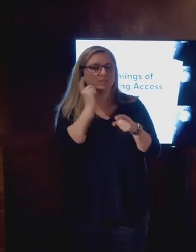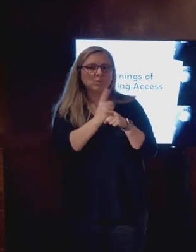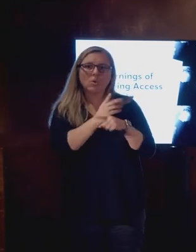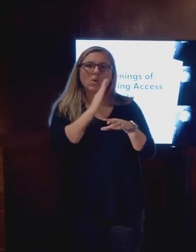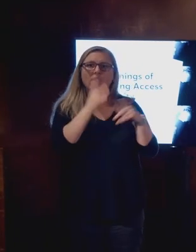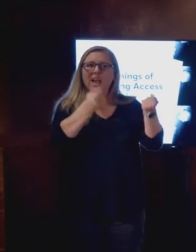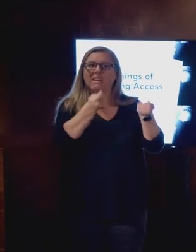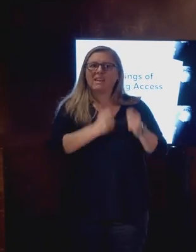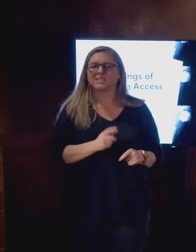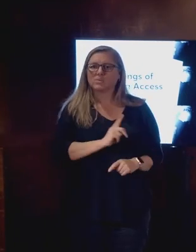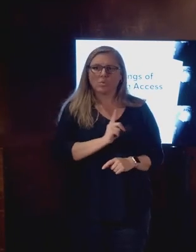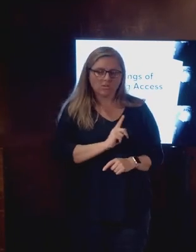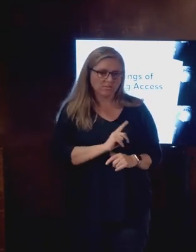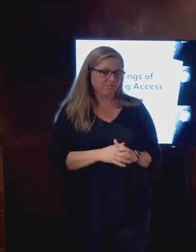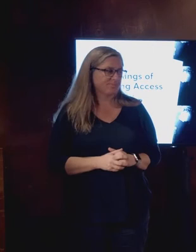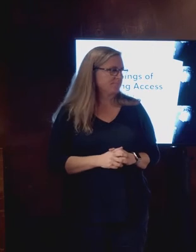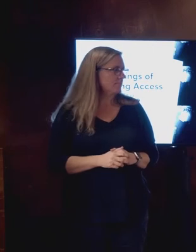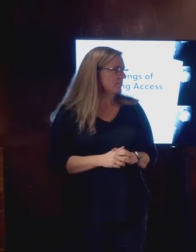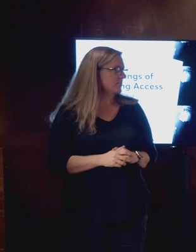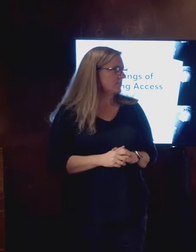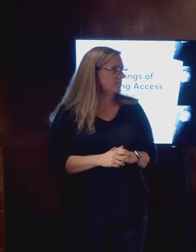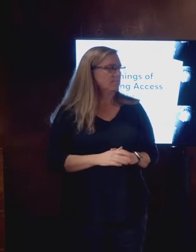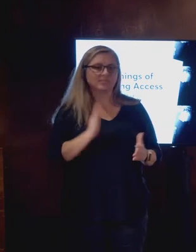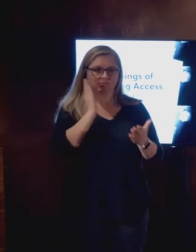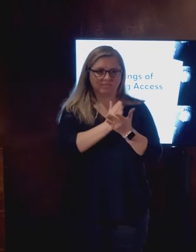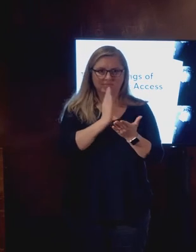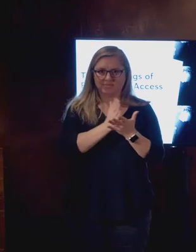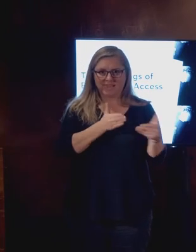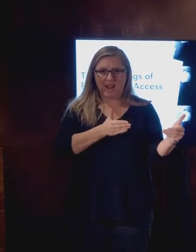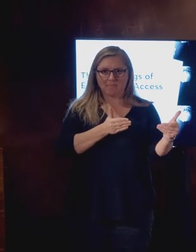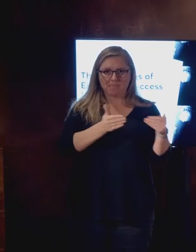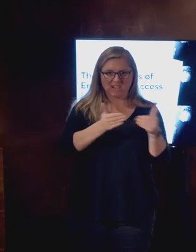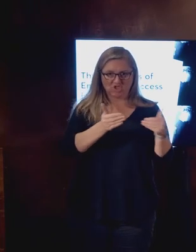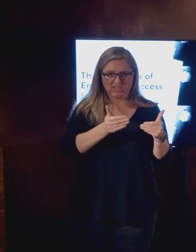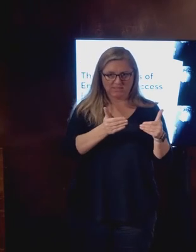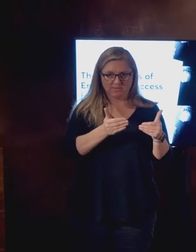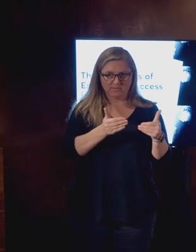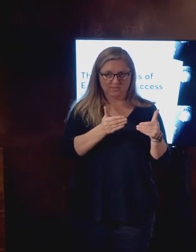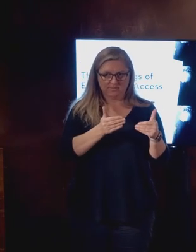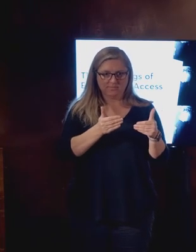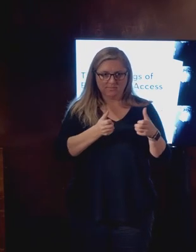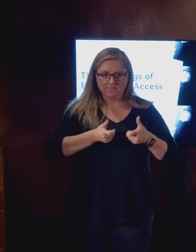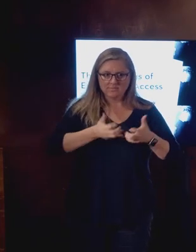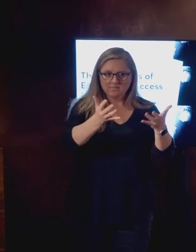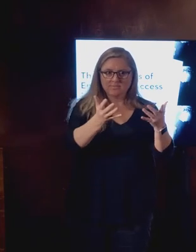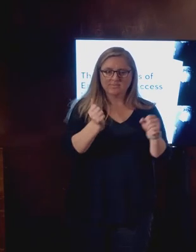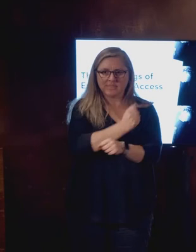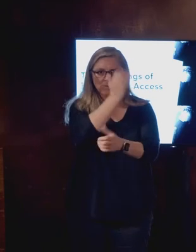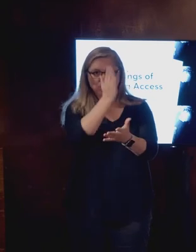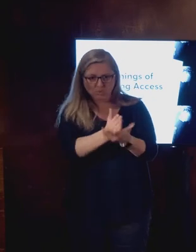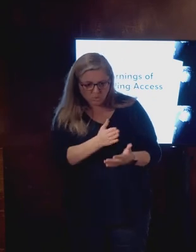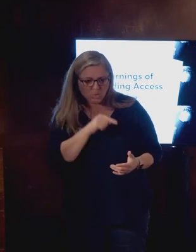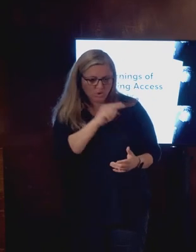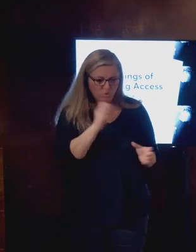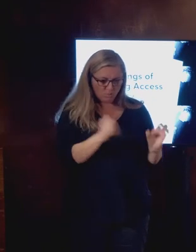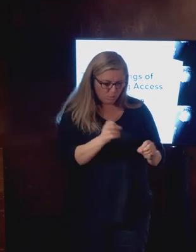stuff already in that it's really important to budget for access and to promote access and to